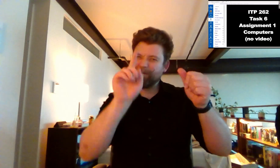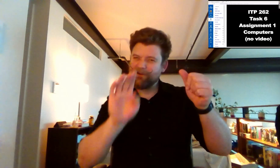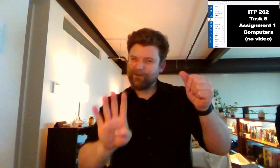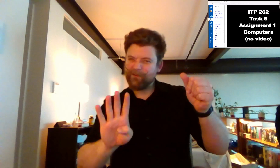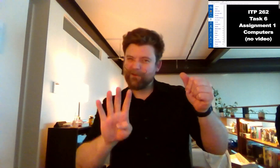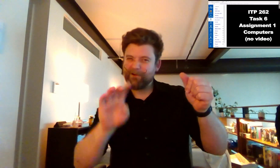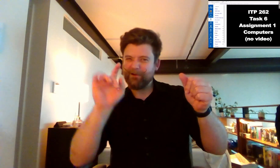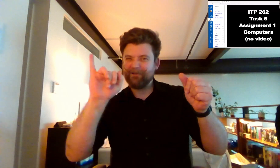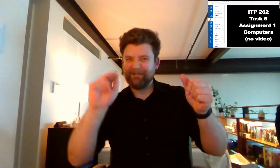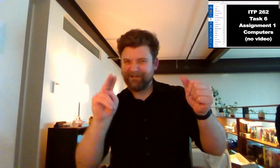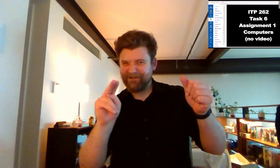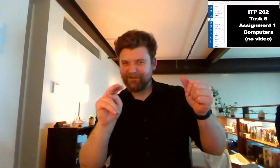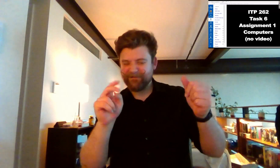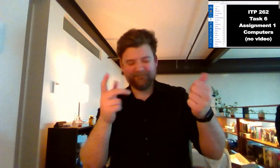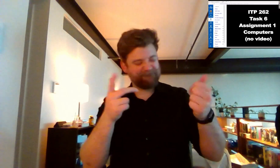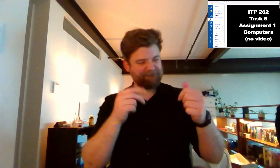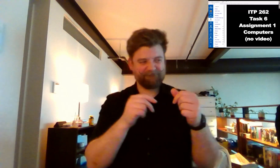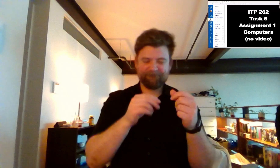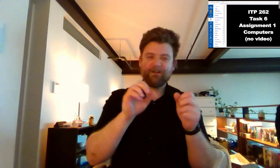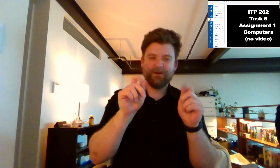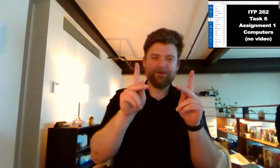That's the margin.